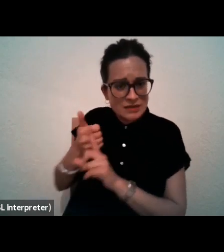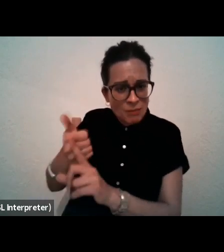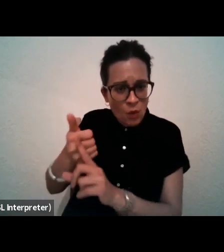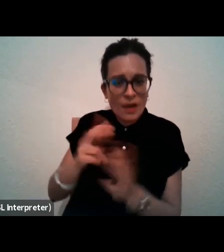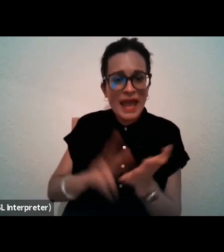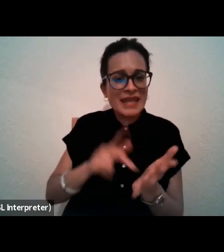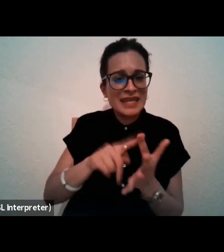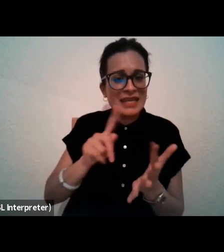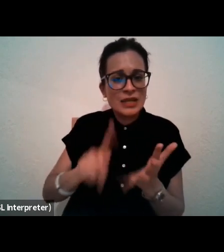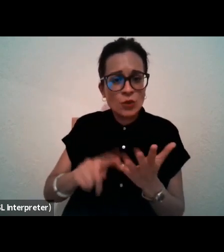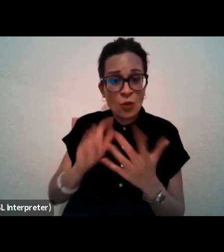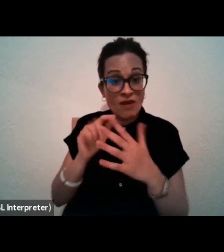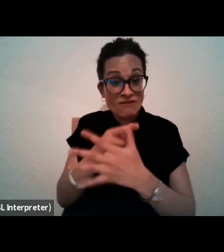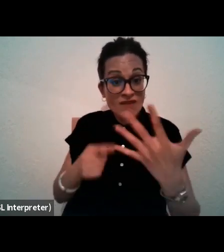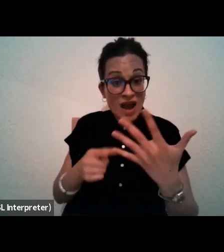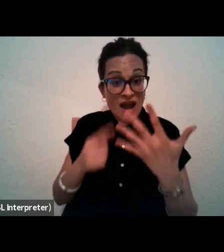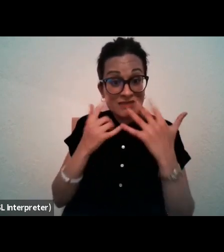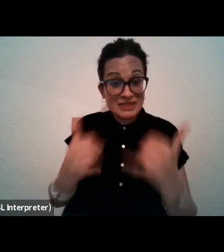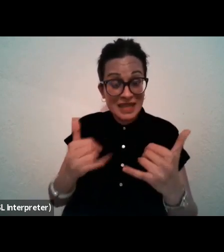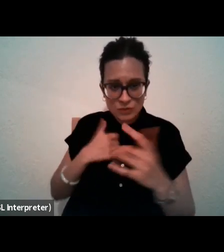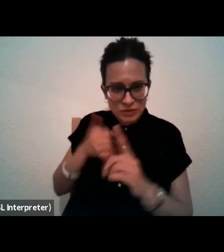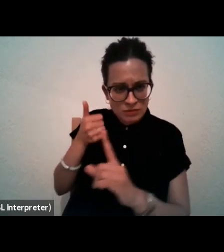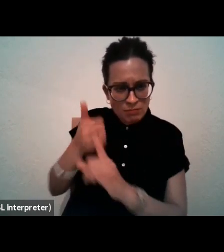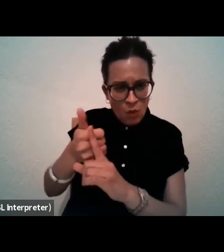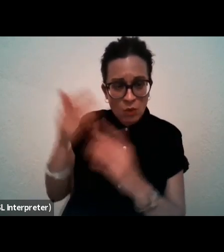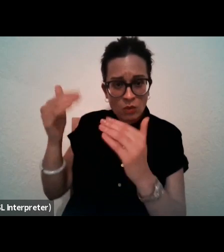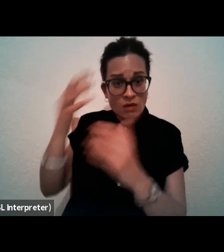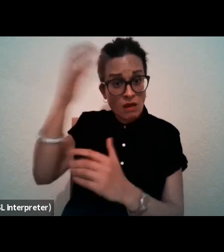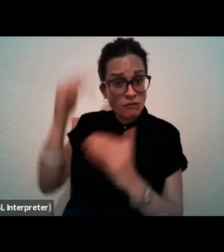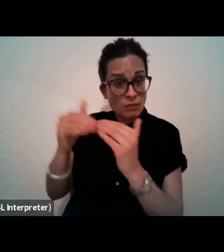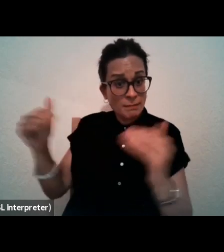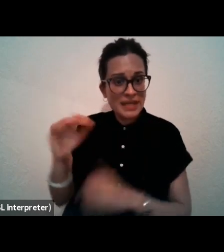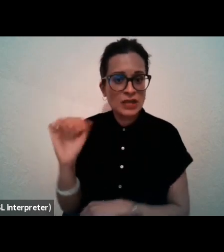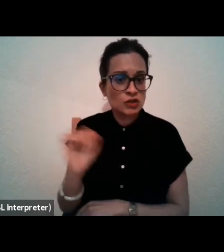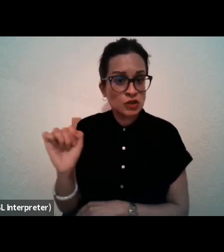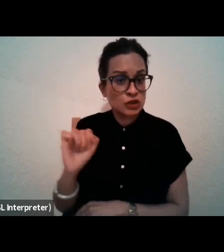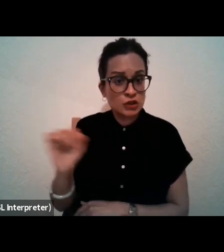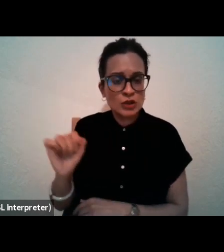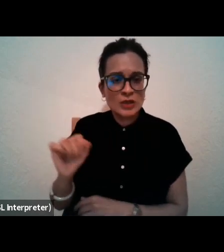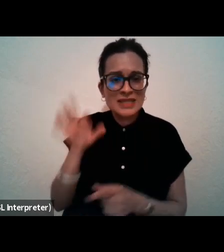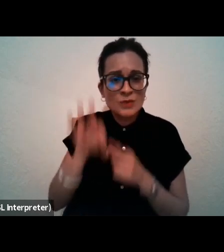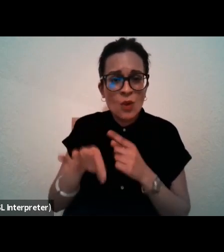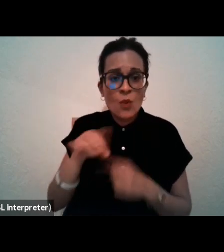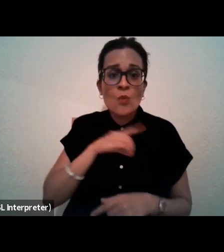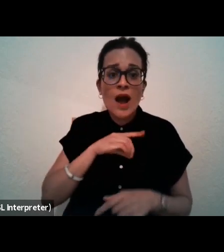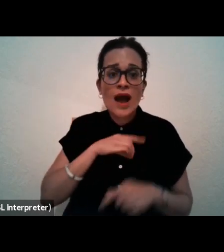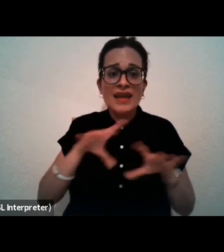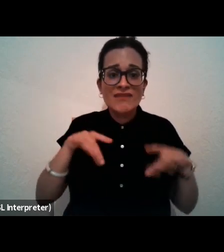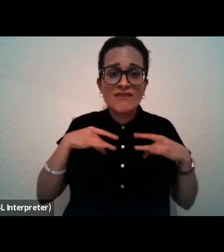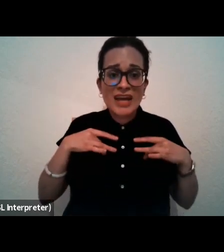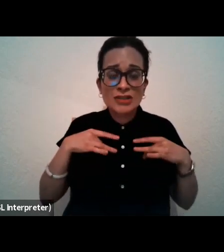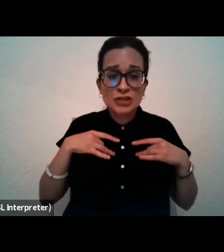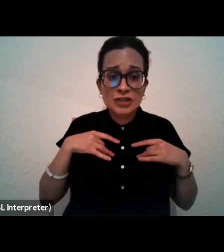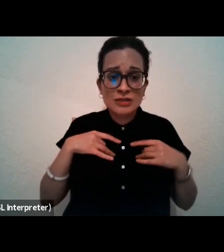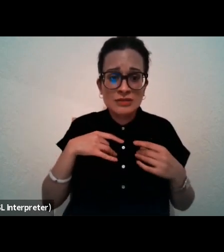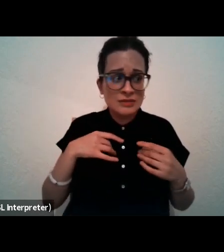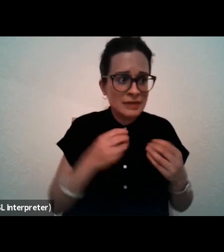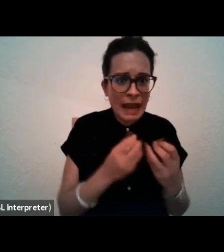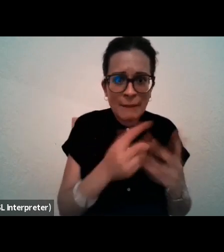5 tests, and they haven't been met. And perhaps in particular, at the moment, the infection rate and the death rate is way too high to be